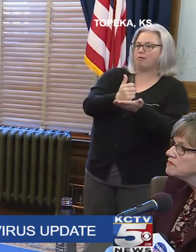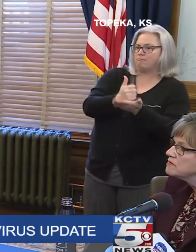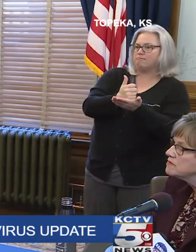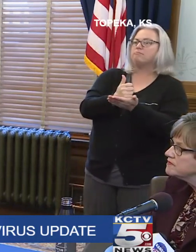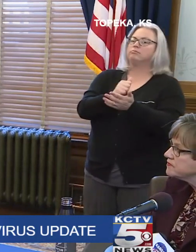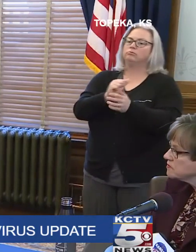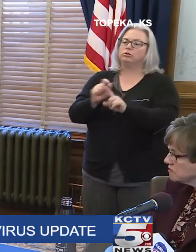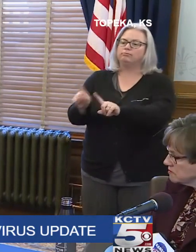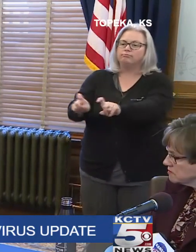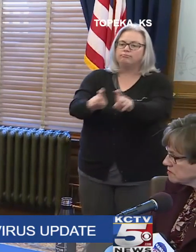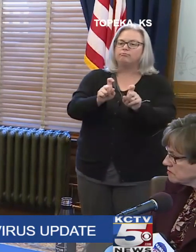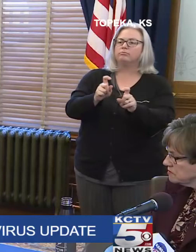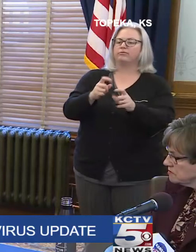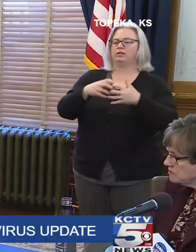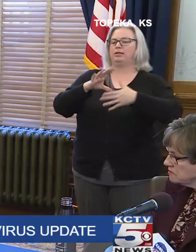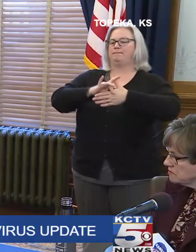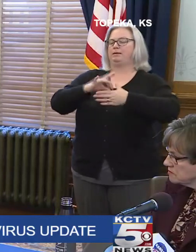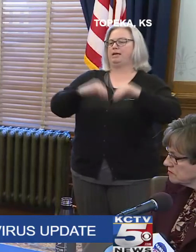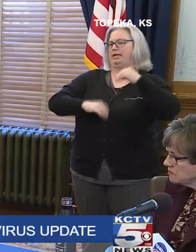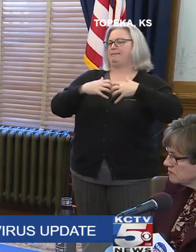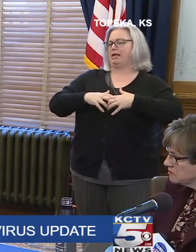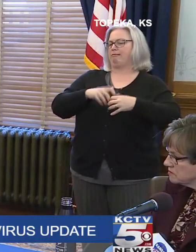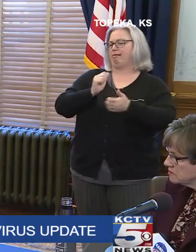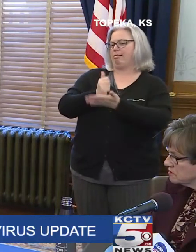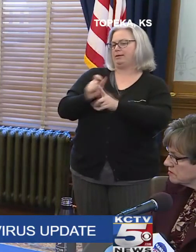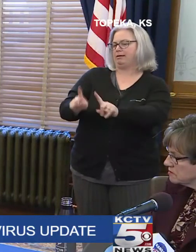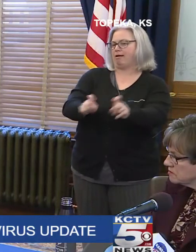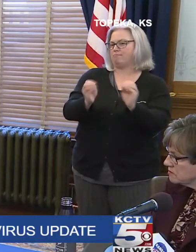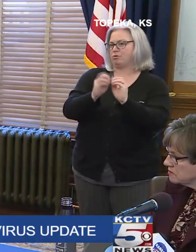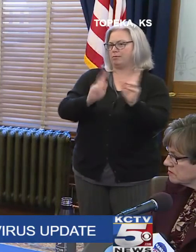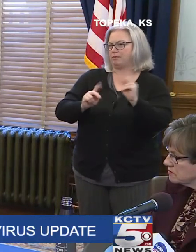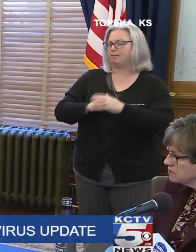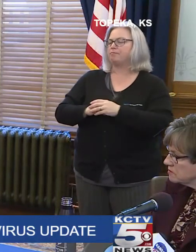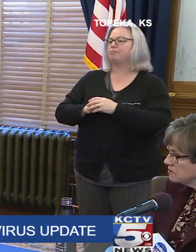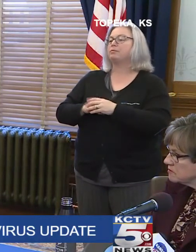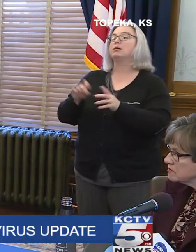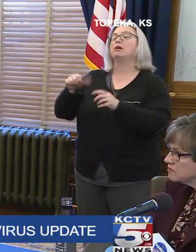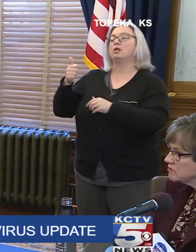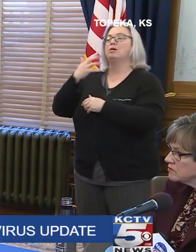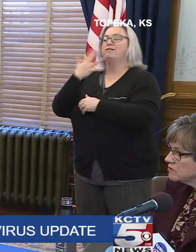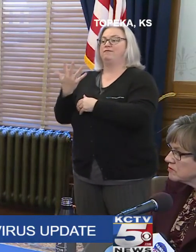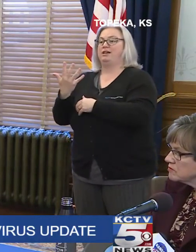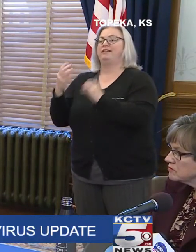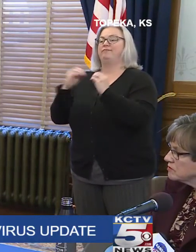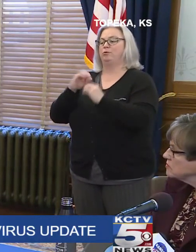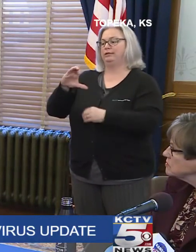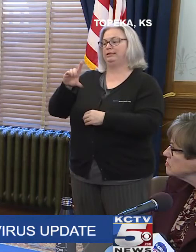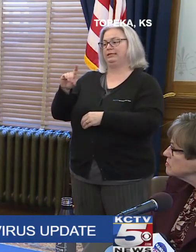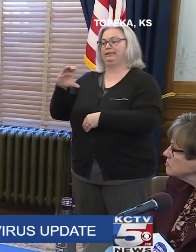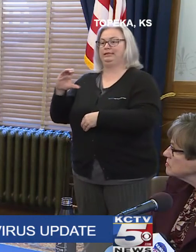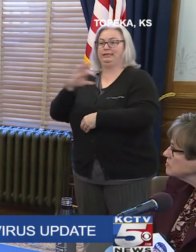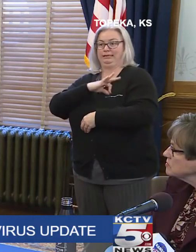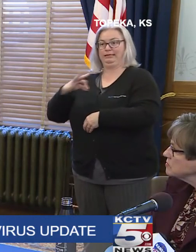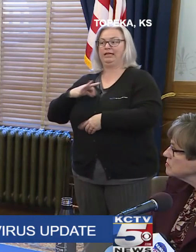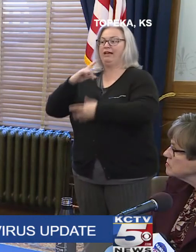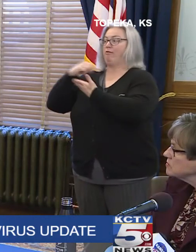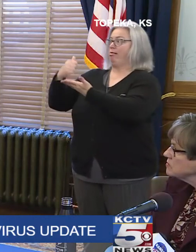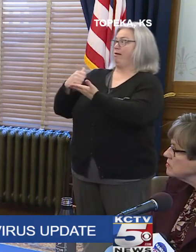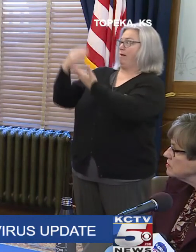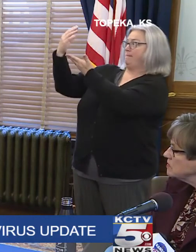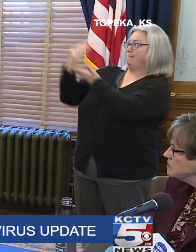work being done at the packing plants. We are also going to get 5 additional CDC staff to assist with